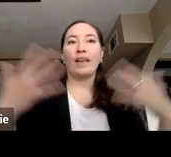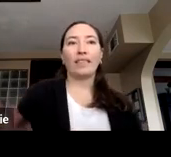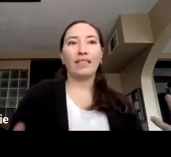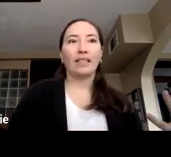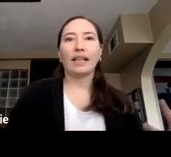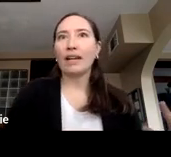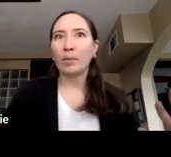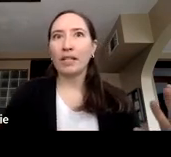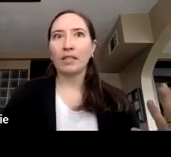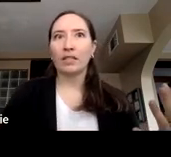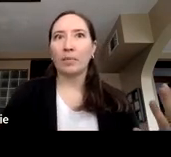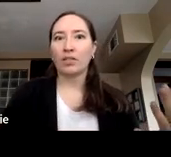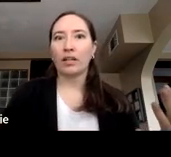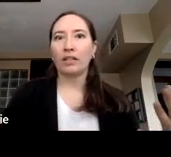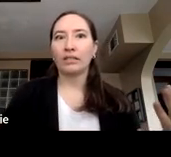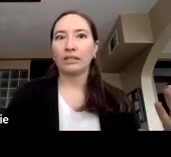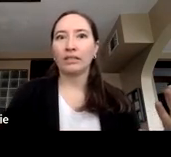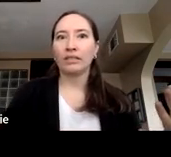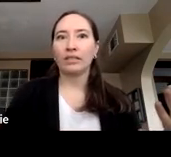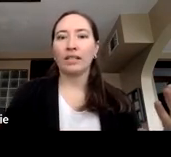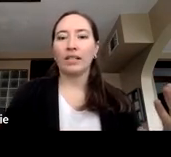So this is, can everybody still see my screen?